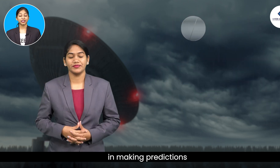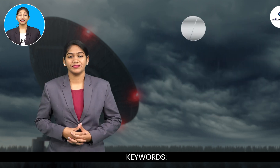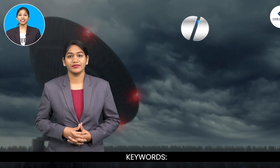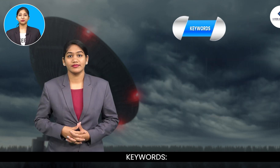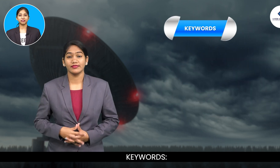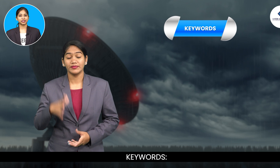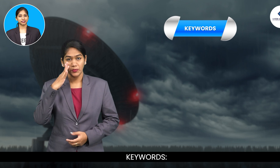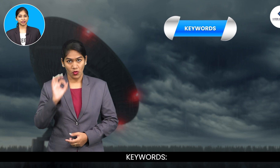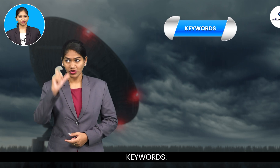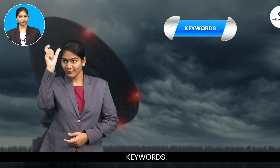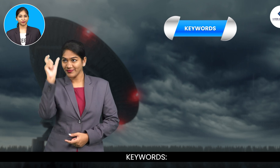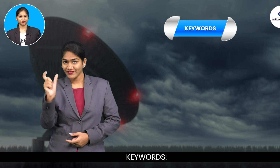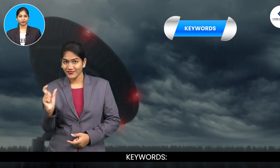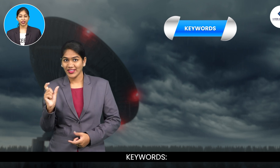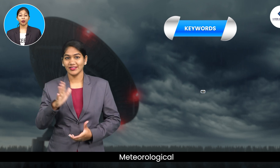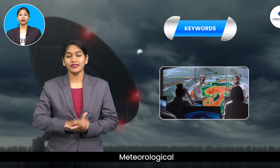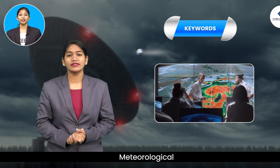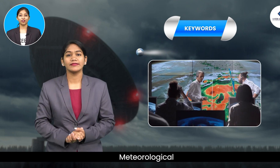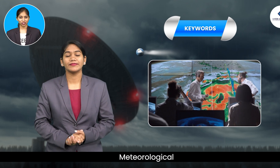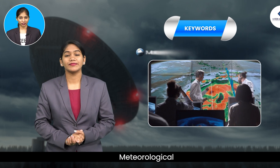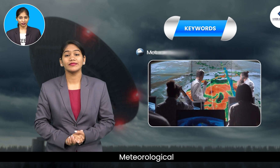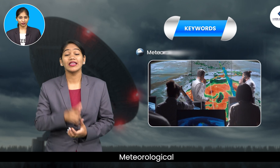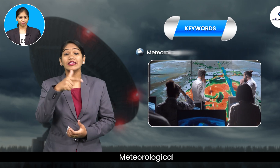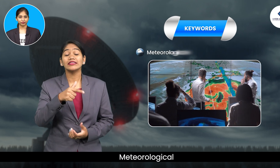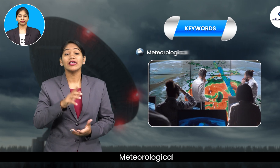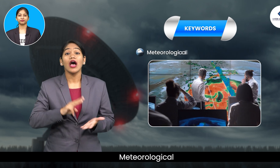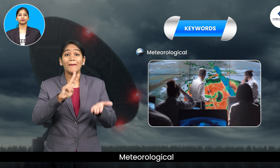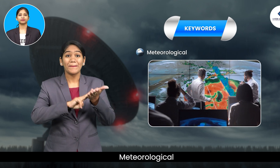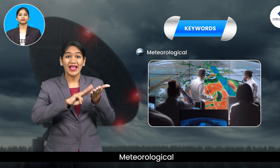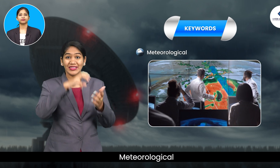Keywords Meteorological